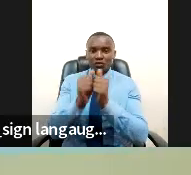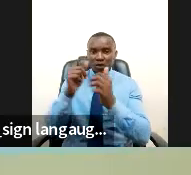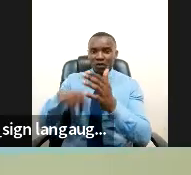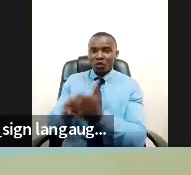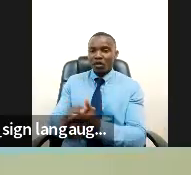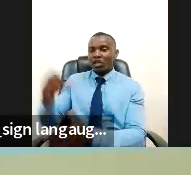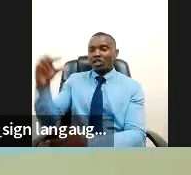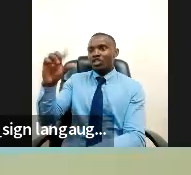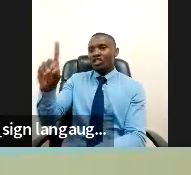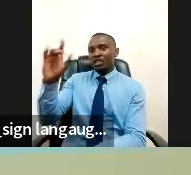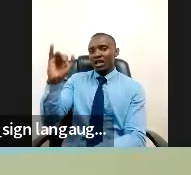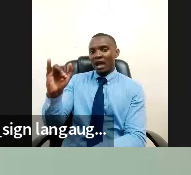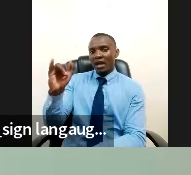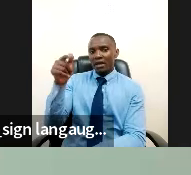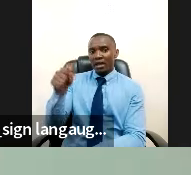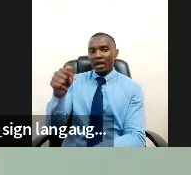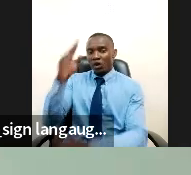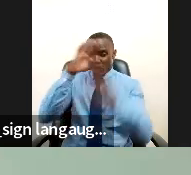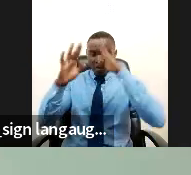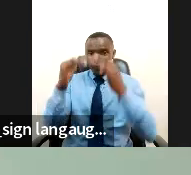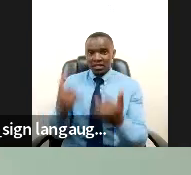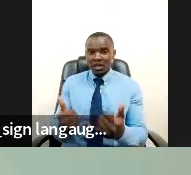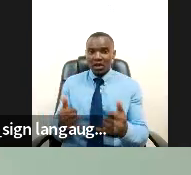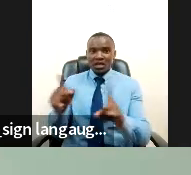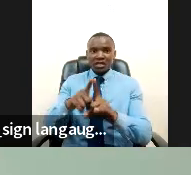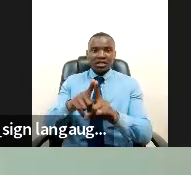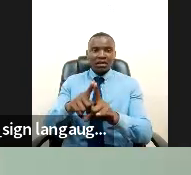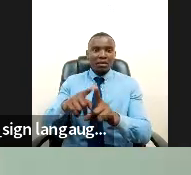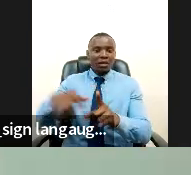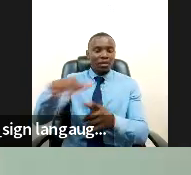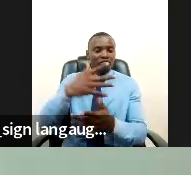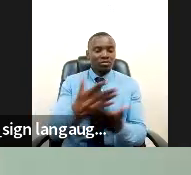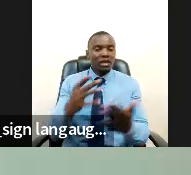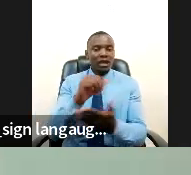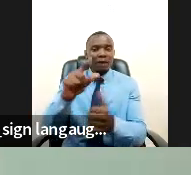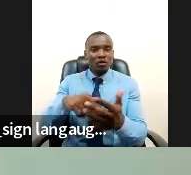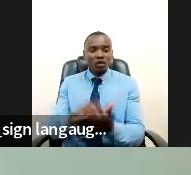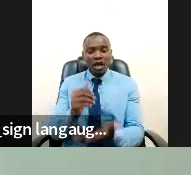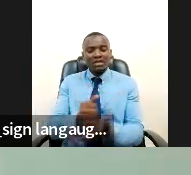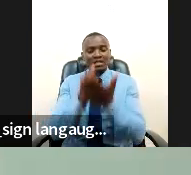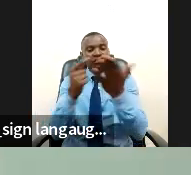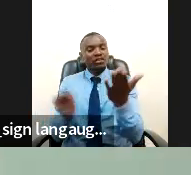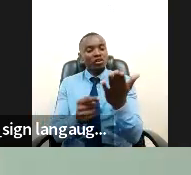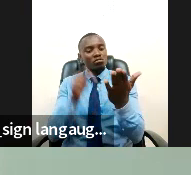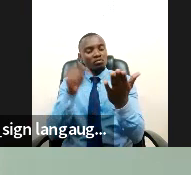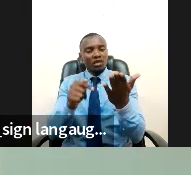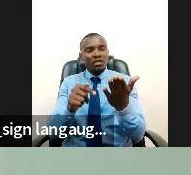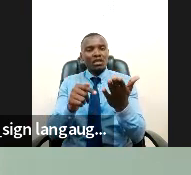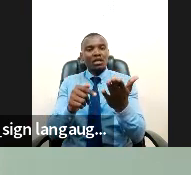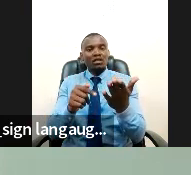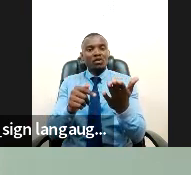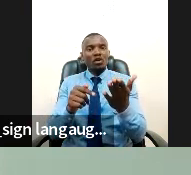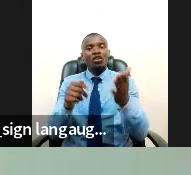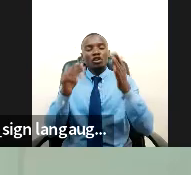GDI Hub on Innovate Now. The area of assistive technology is an area which is of high priority for the